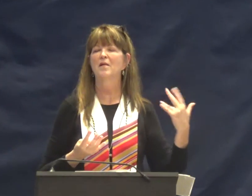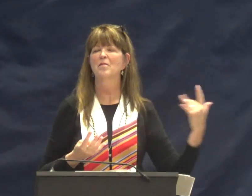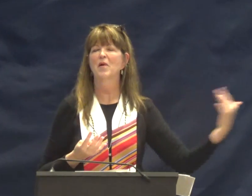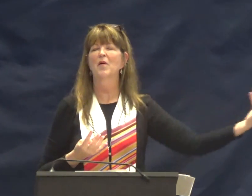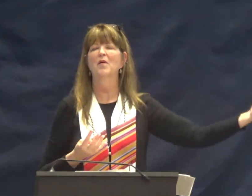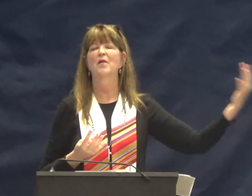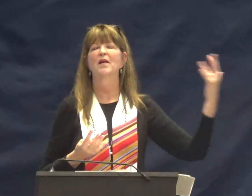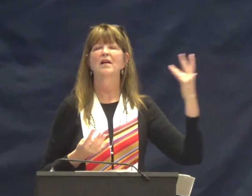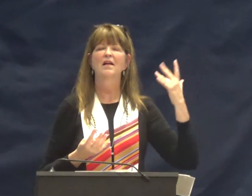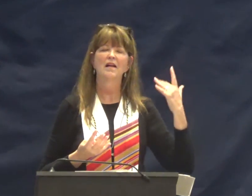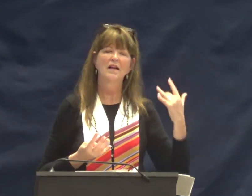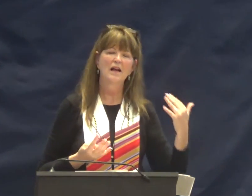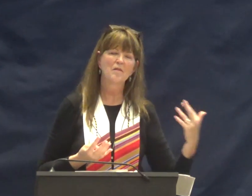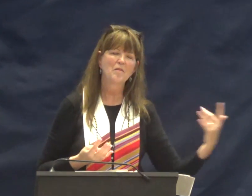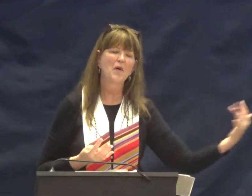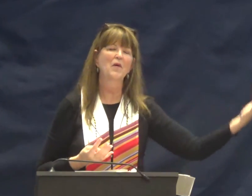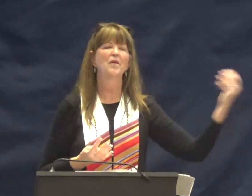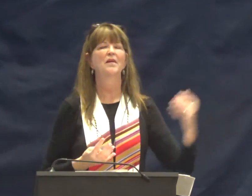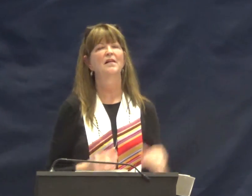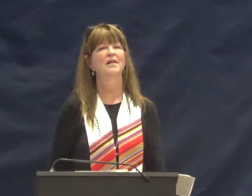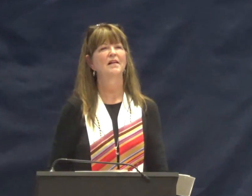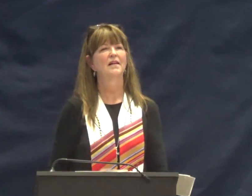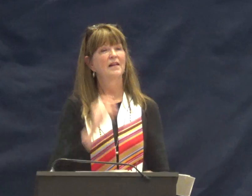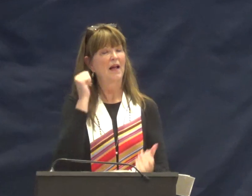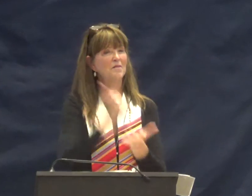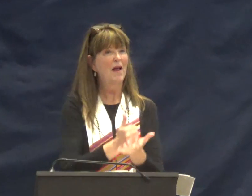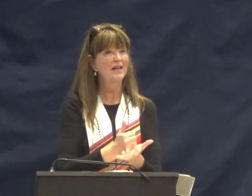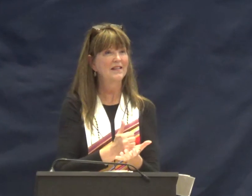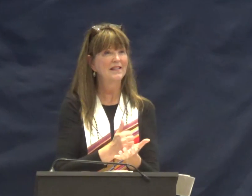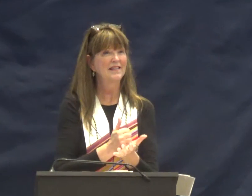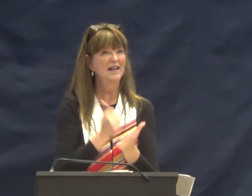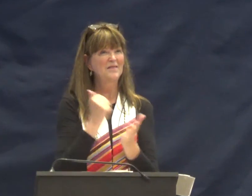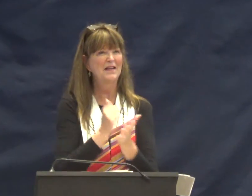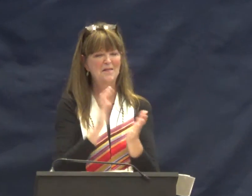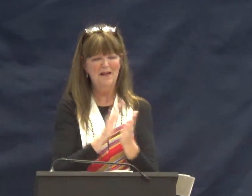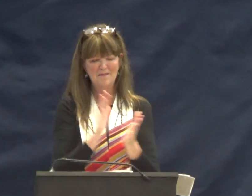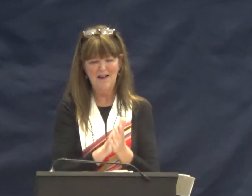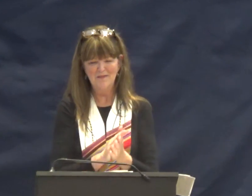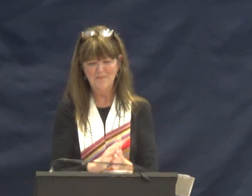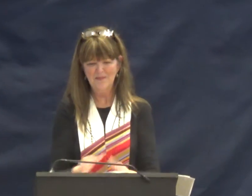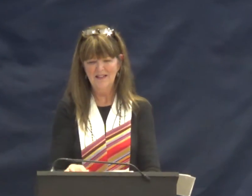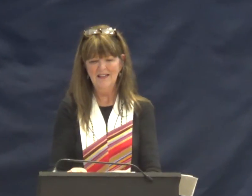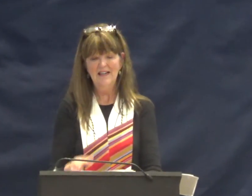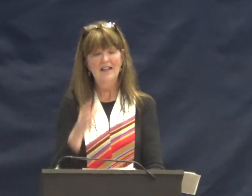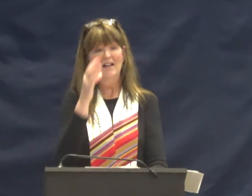and burn the bad. Amen. Amen. Amen.